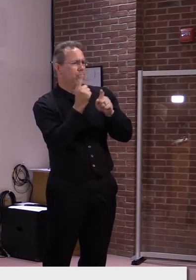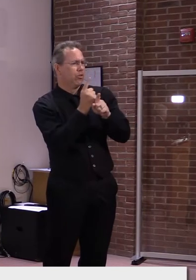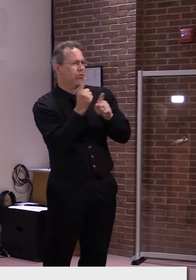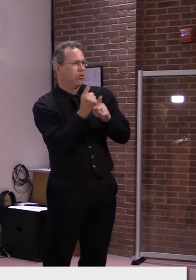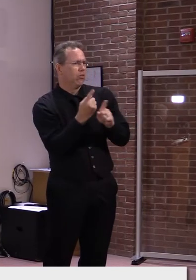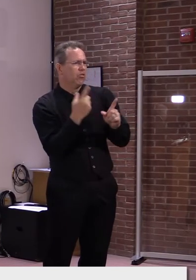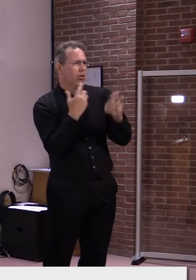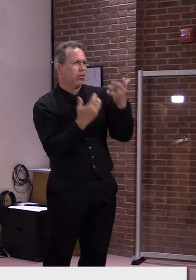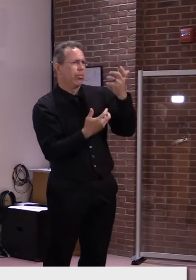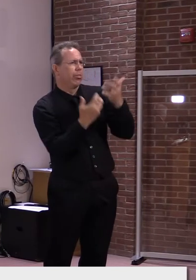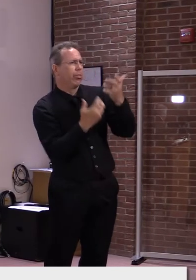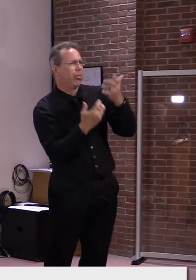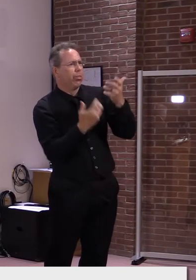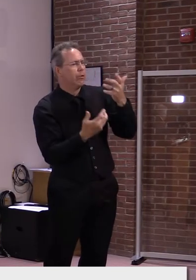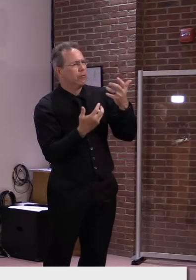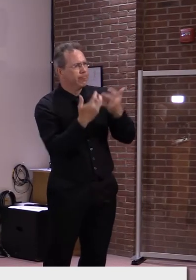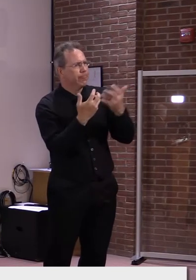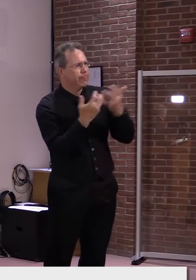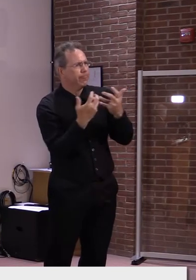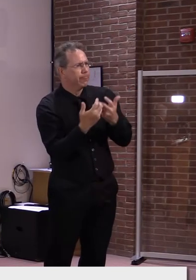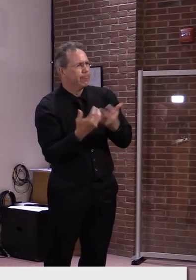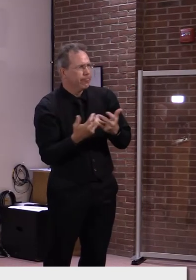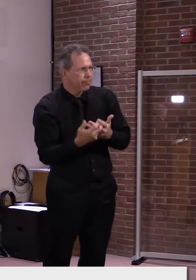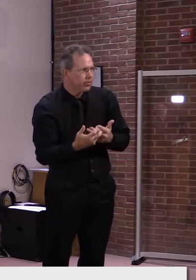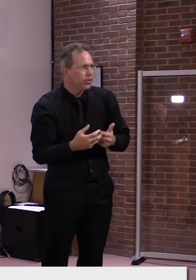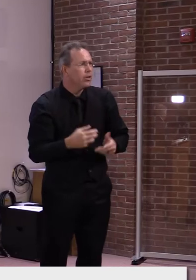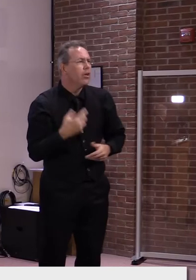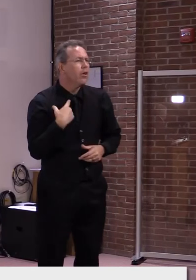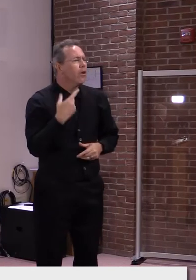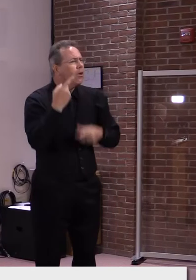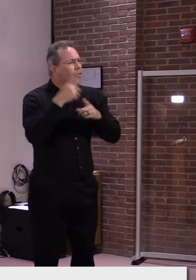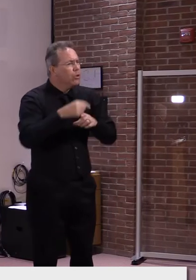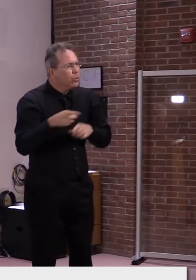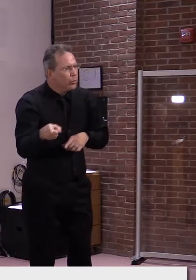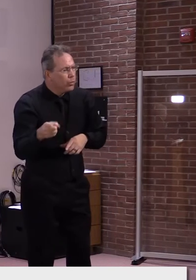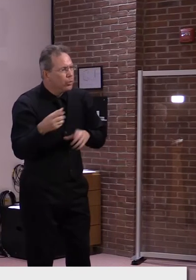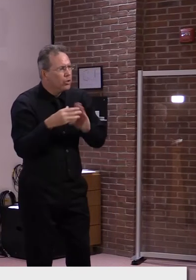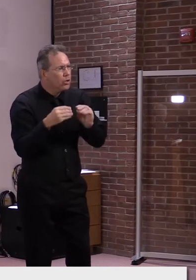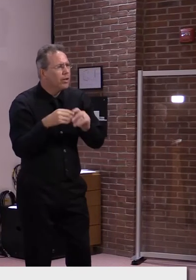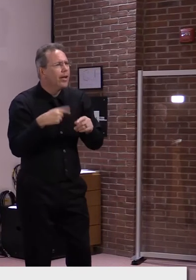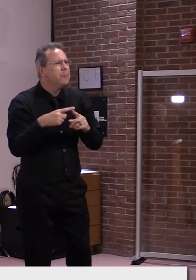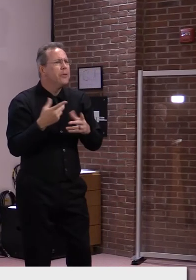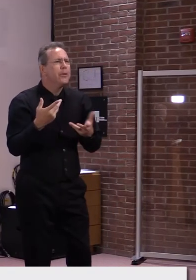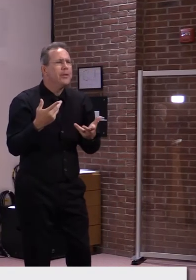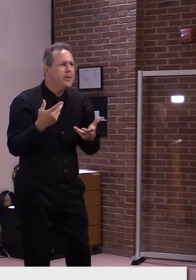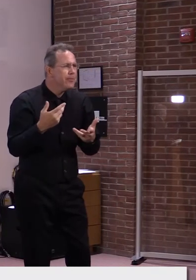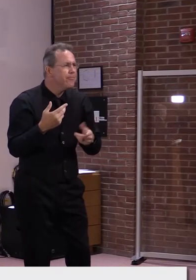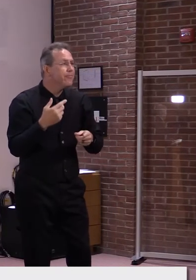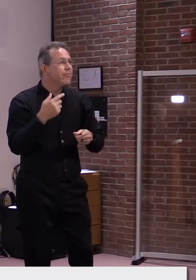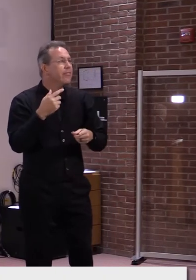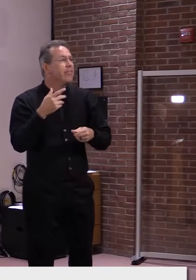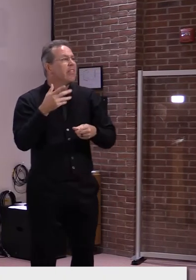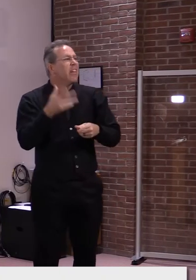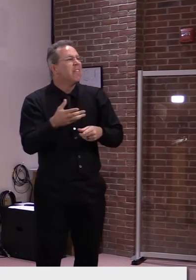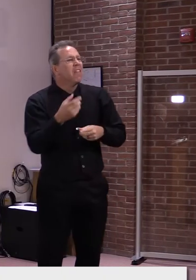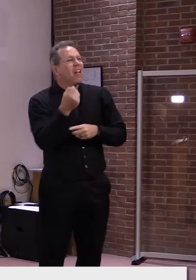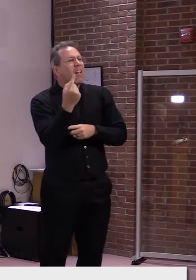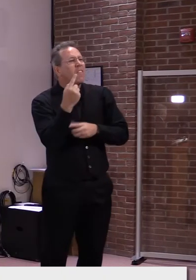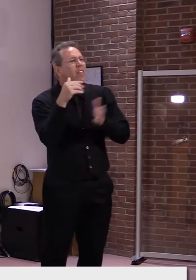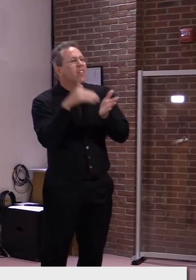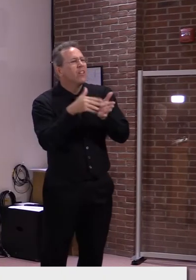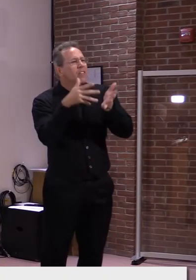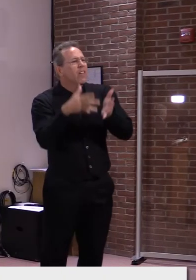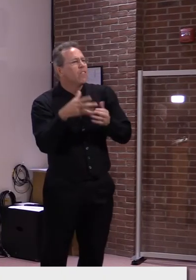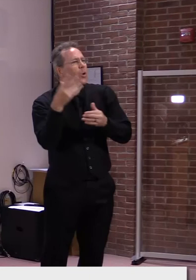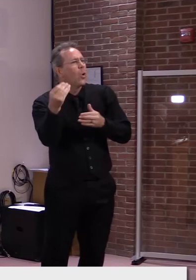We think everything now is going to be a subtraction from the 11,000. And there's no reason